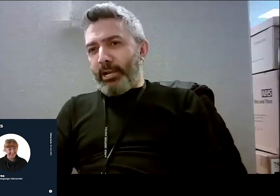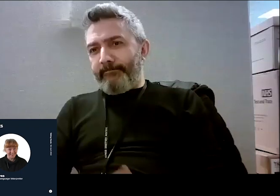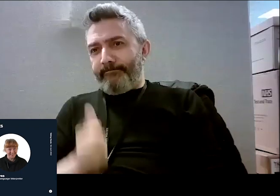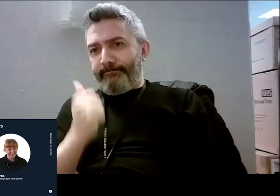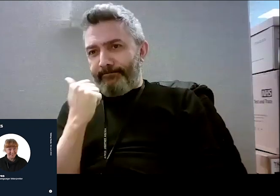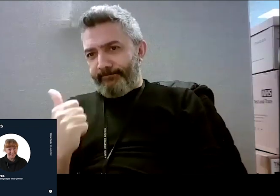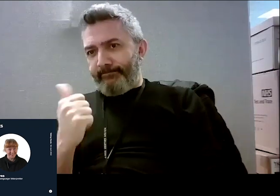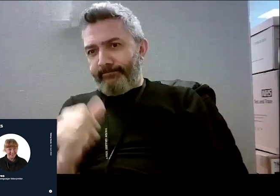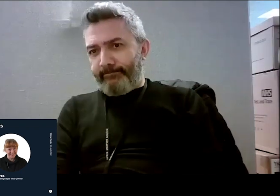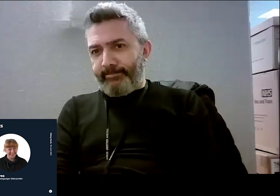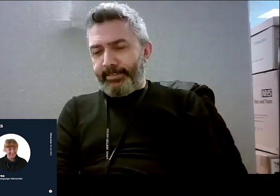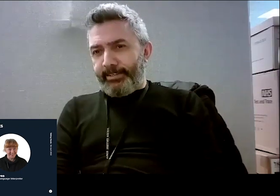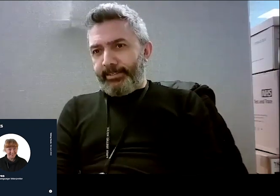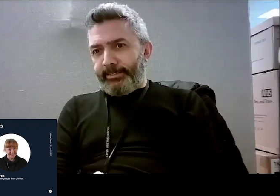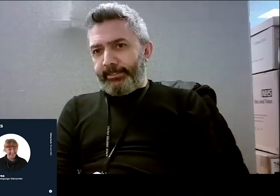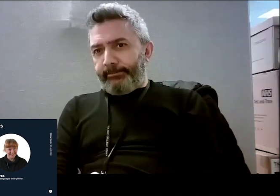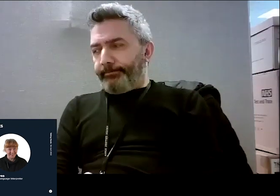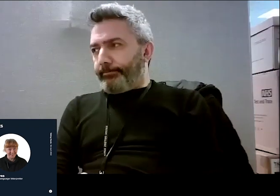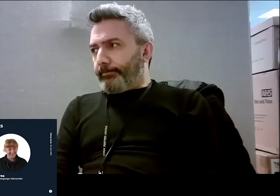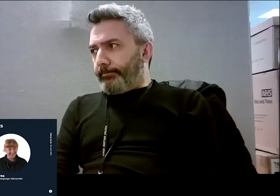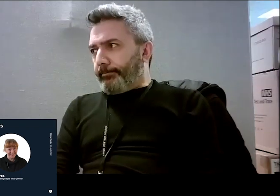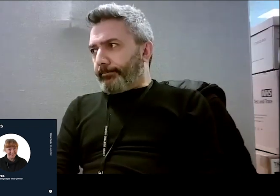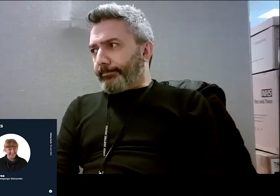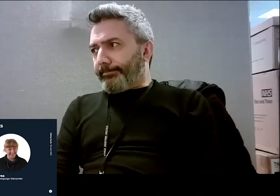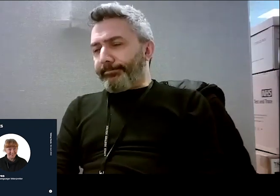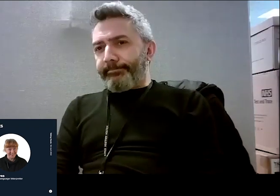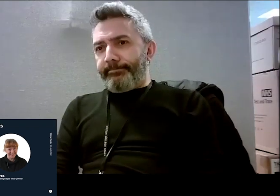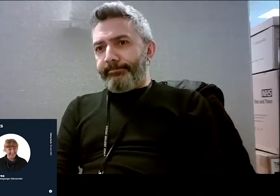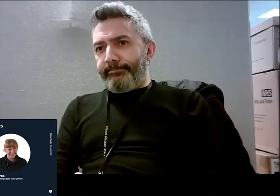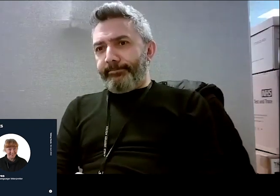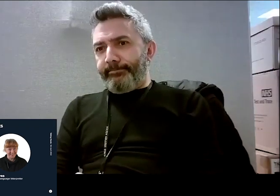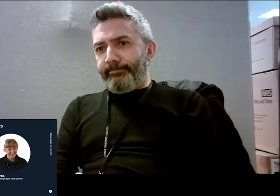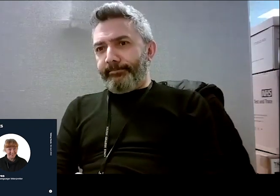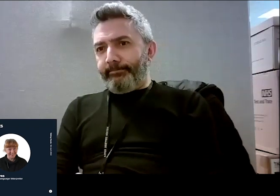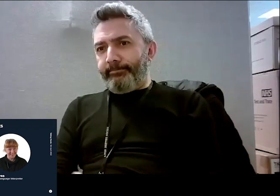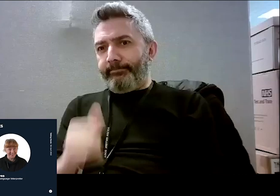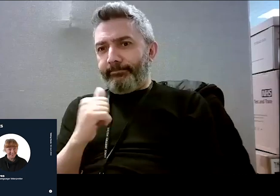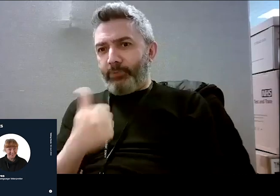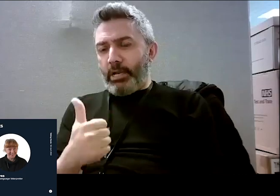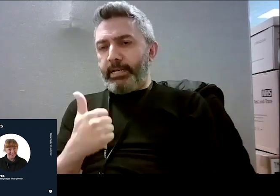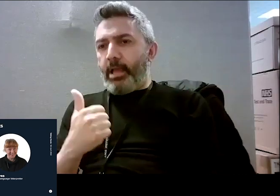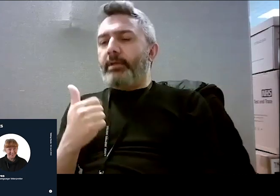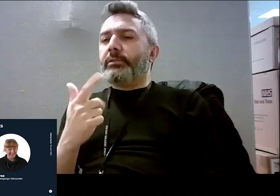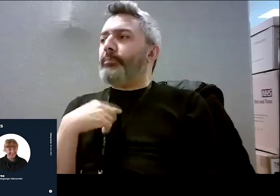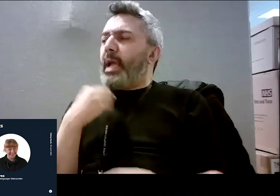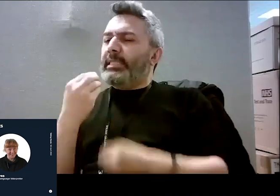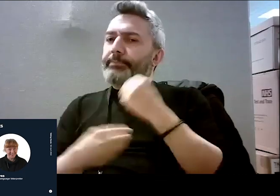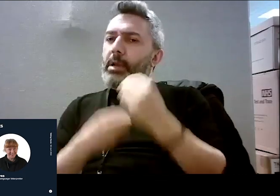like to become a male sign language interpreter, there is a bit of a shortage at the moment. So it's something for you to think